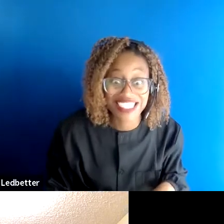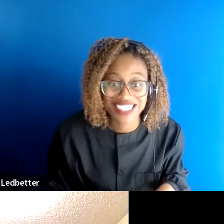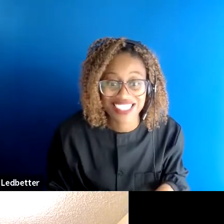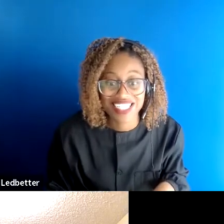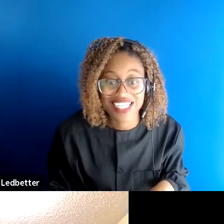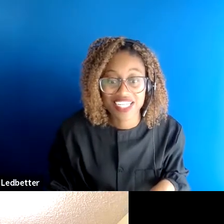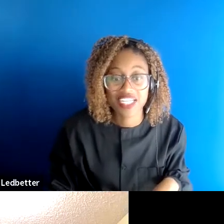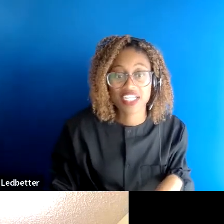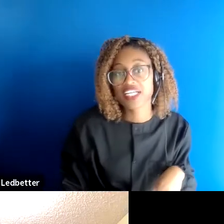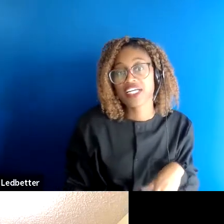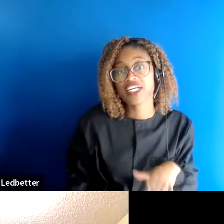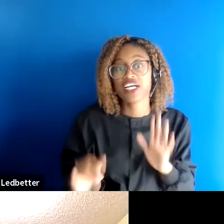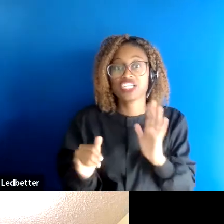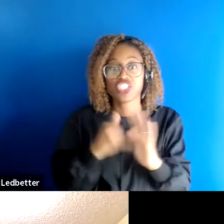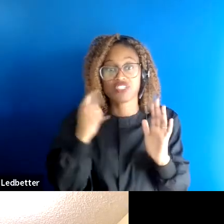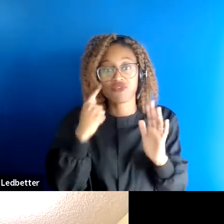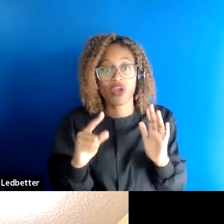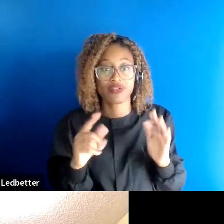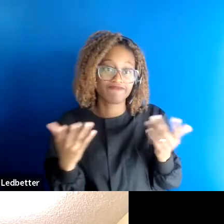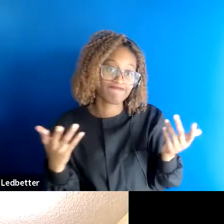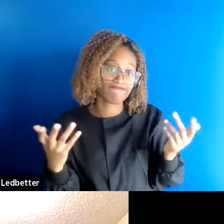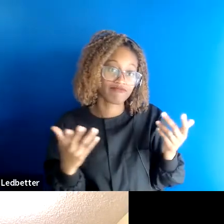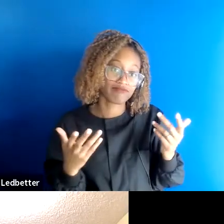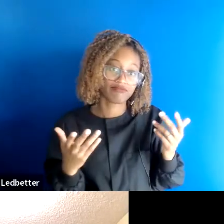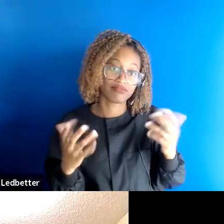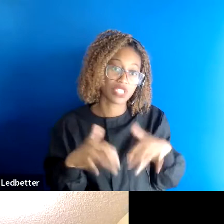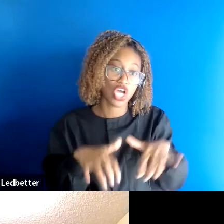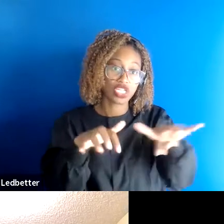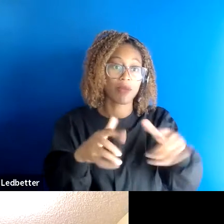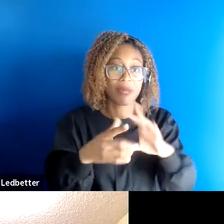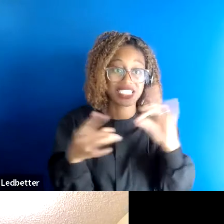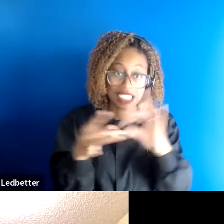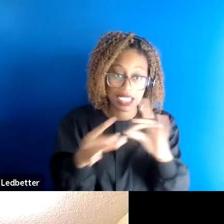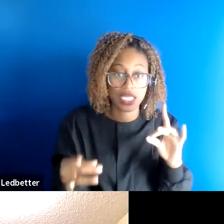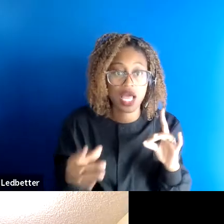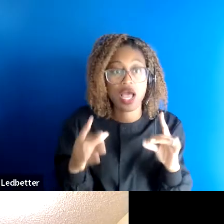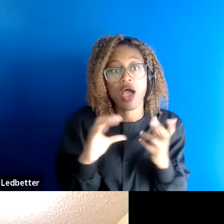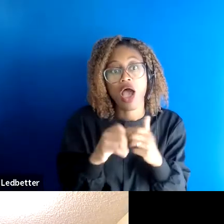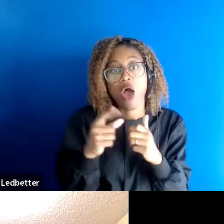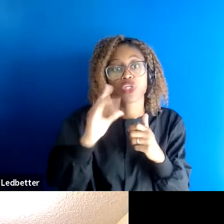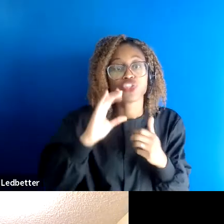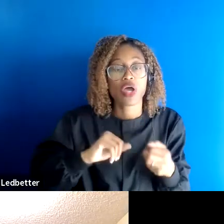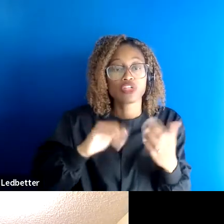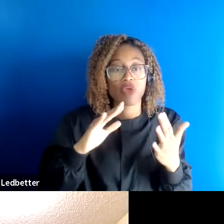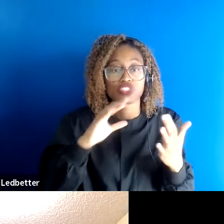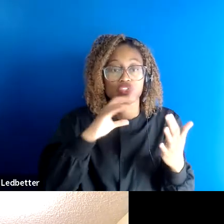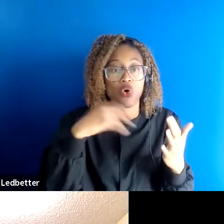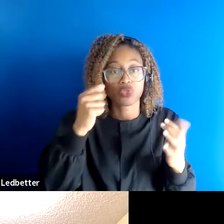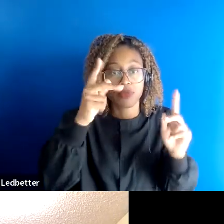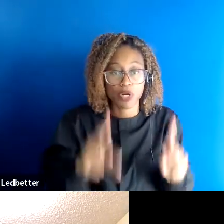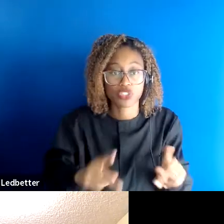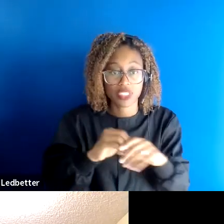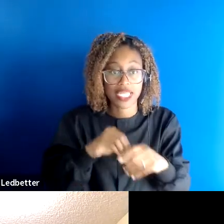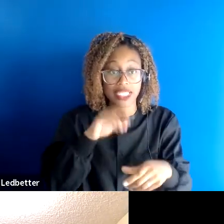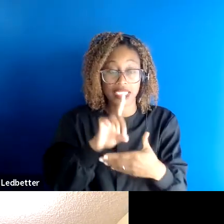And that's just for the audience, but we have how do you or would you address an older person in the